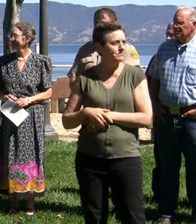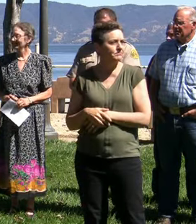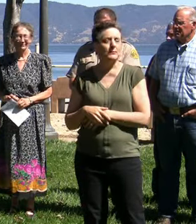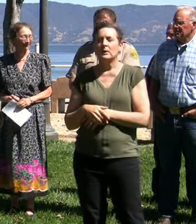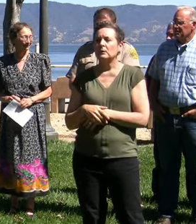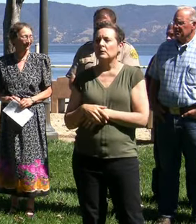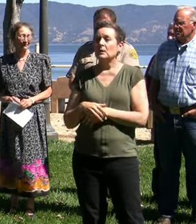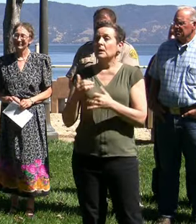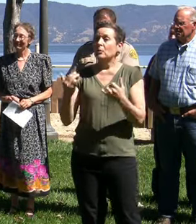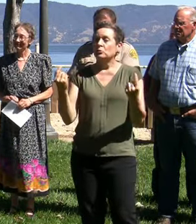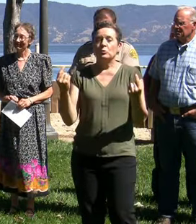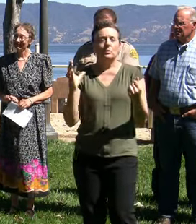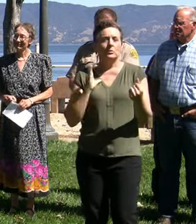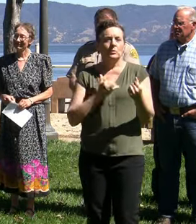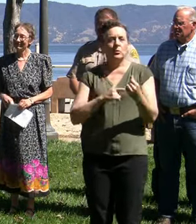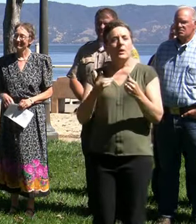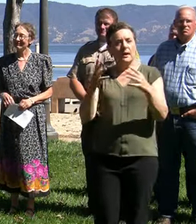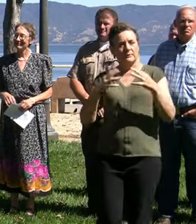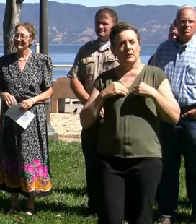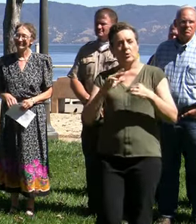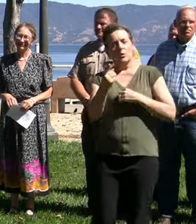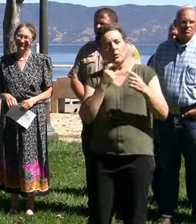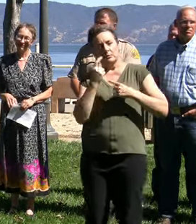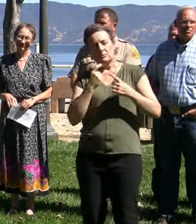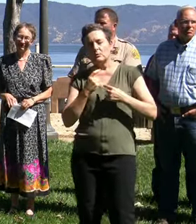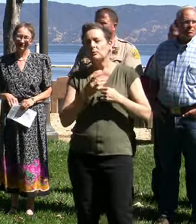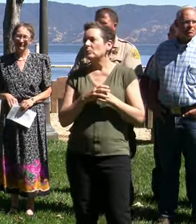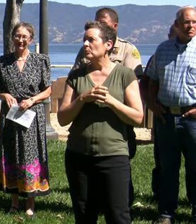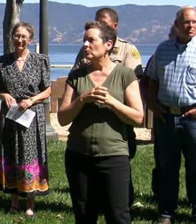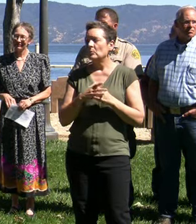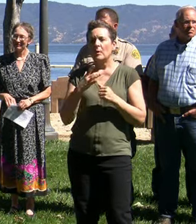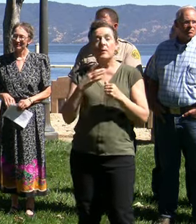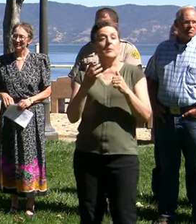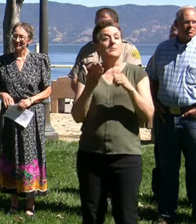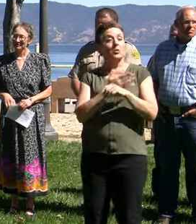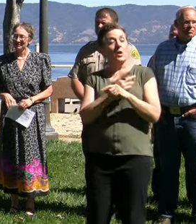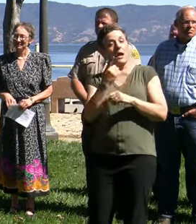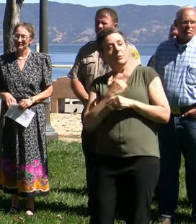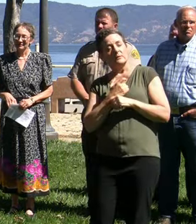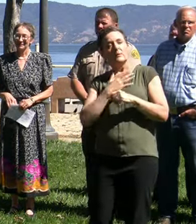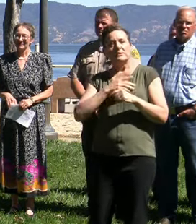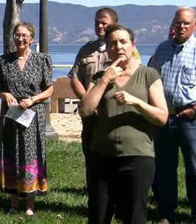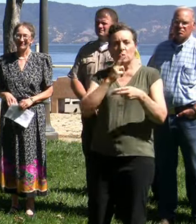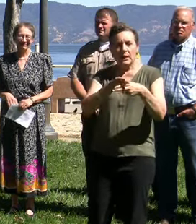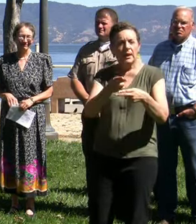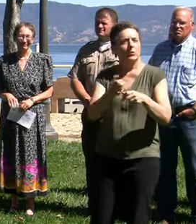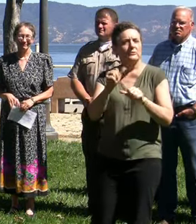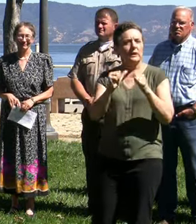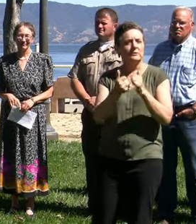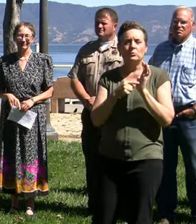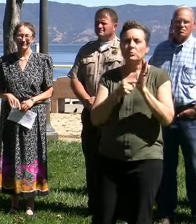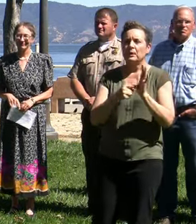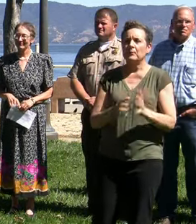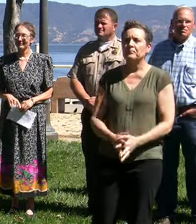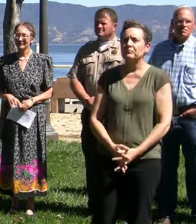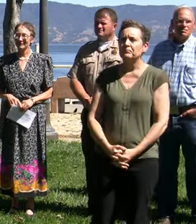And so what we're going to do now is we're going to take some questions, and what I'd like is to state your name and the agency that you're with.